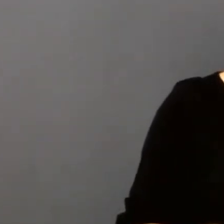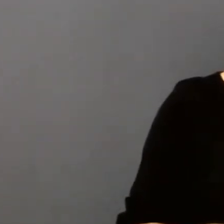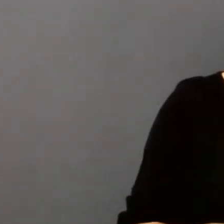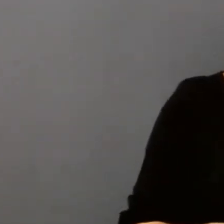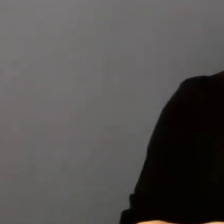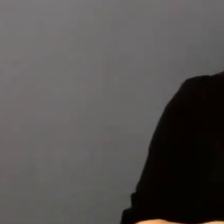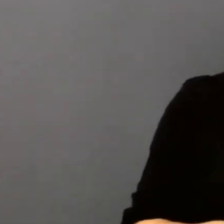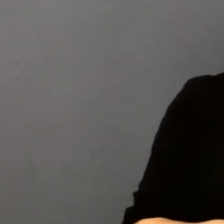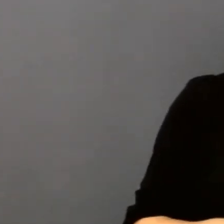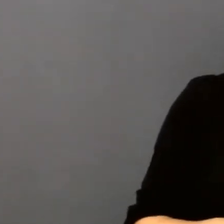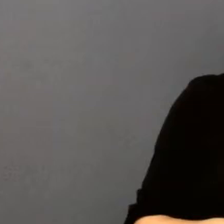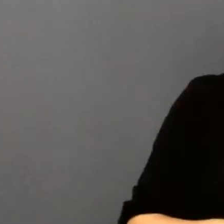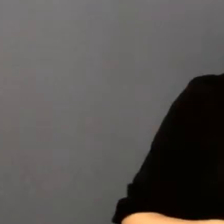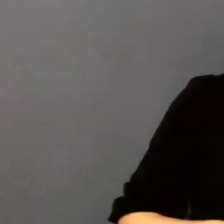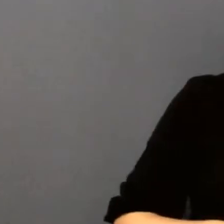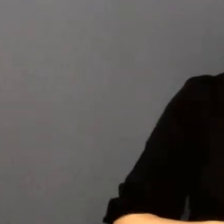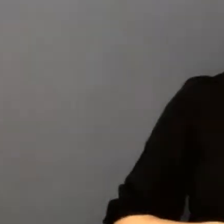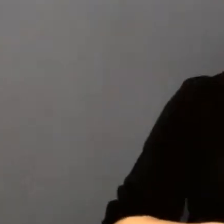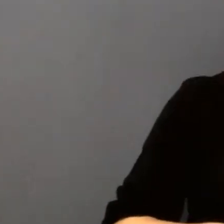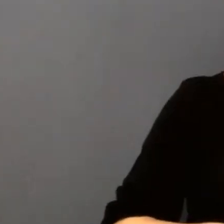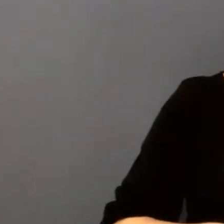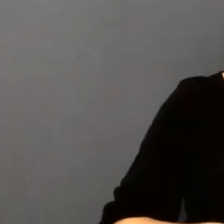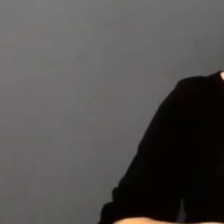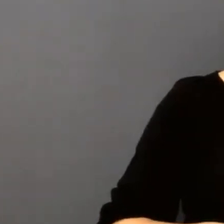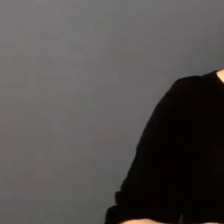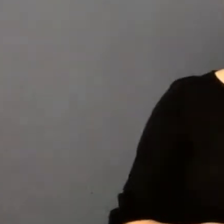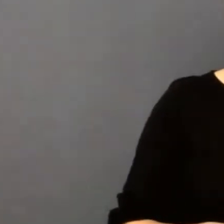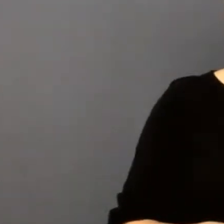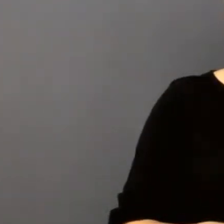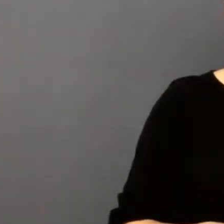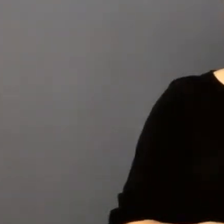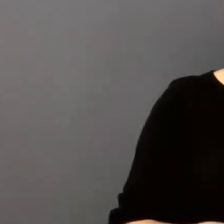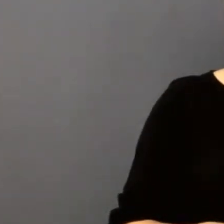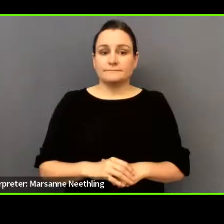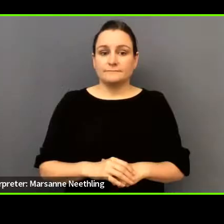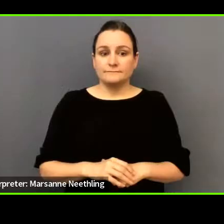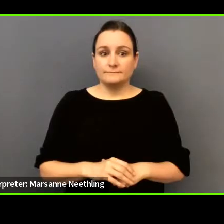And again, a huge thank you to the panelists